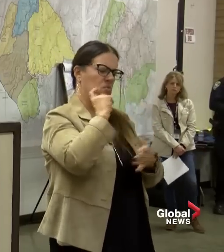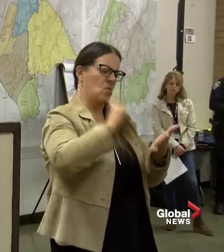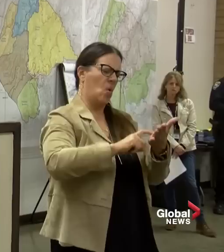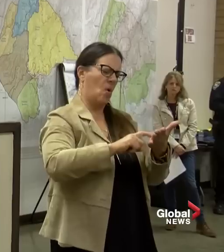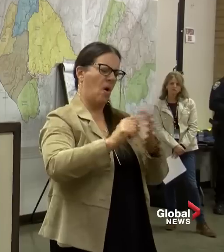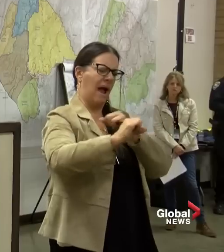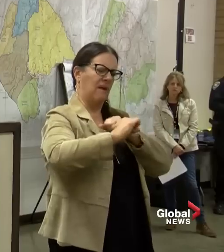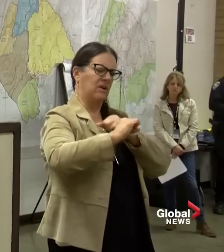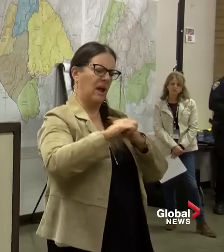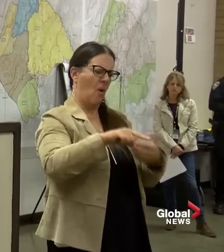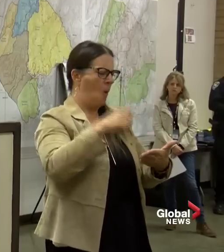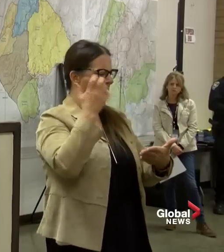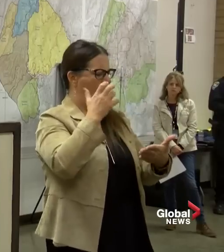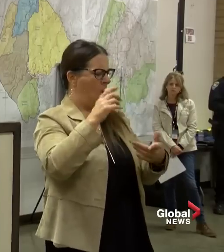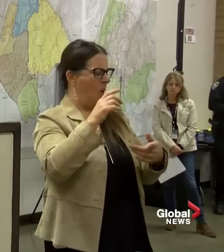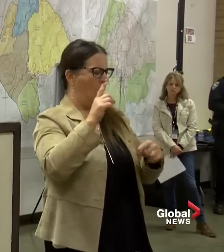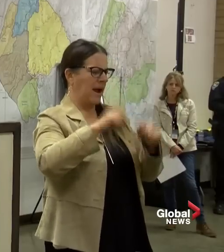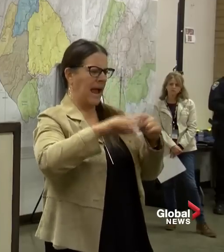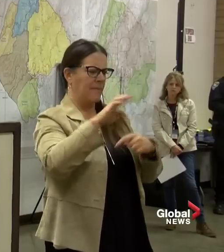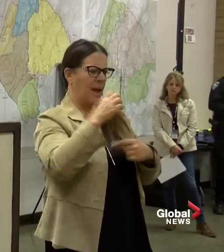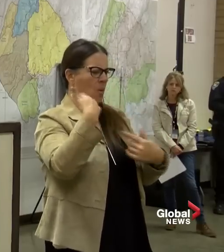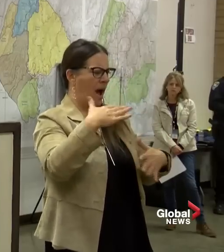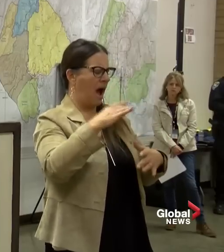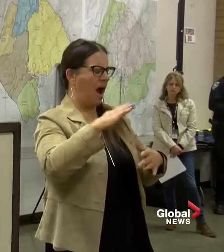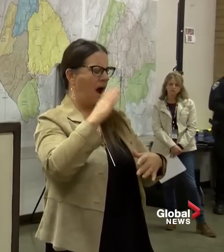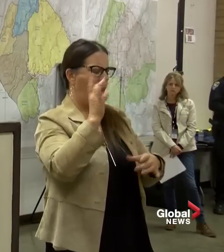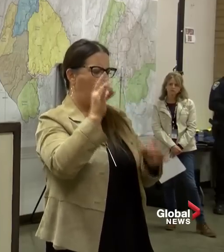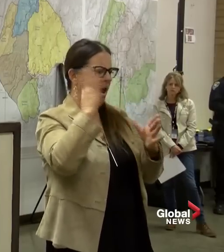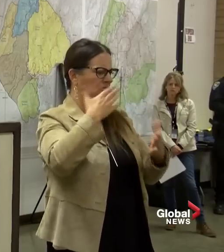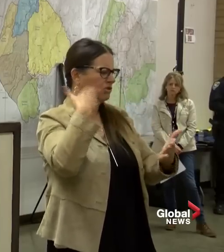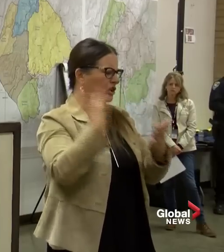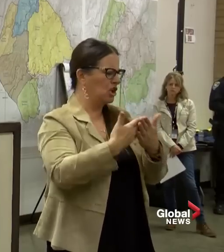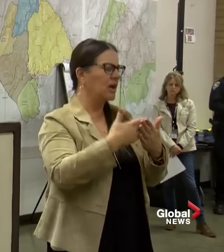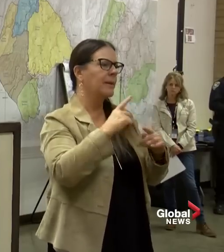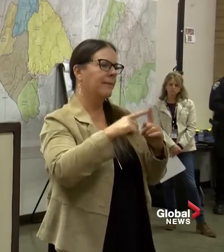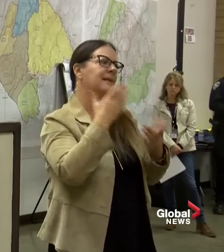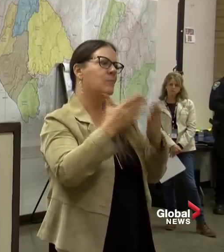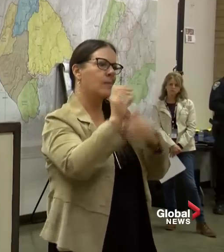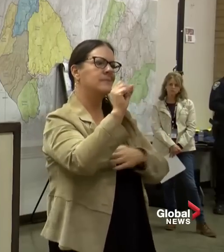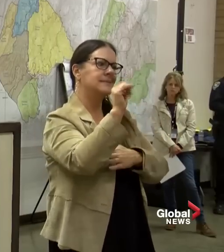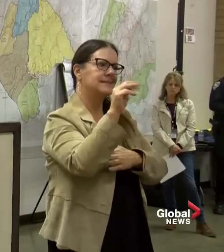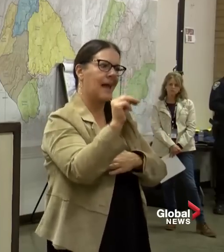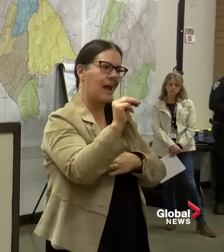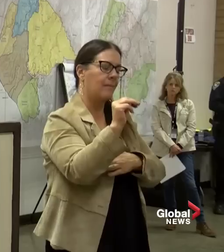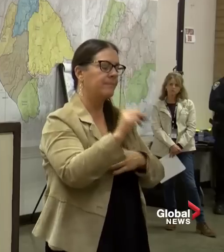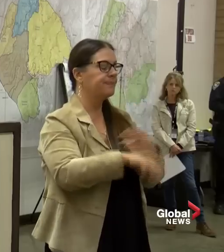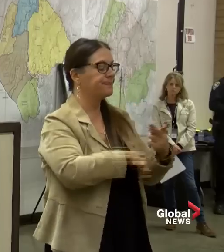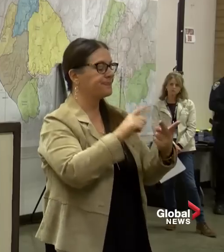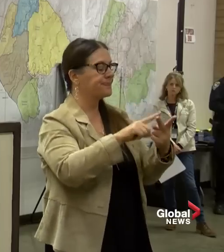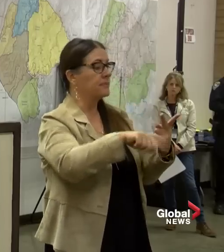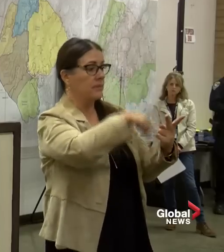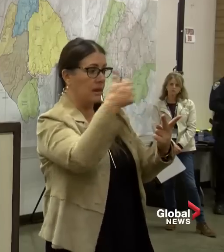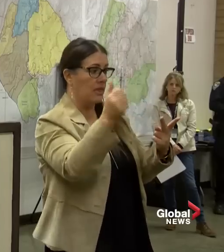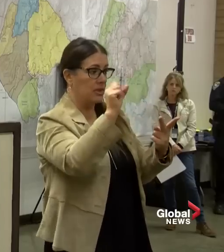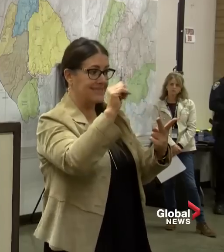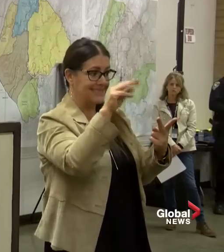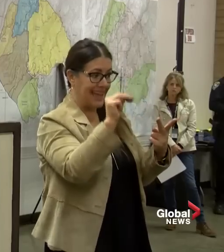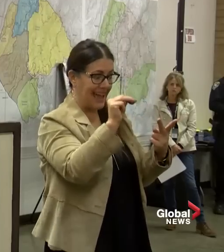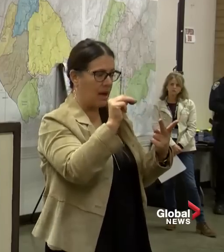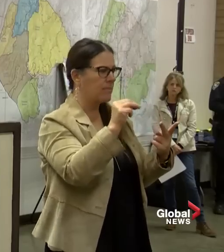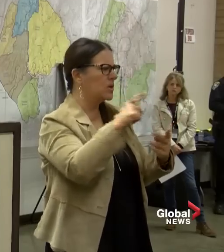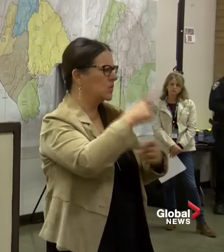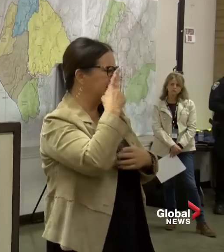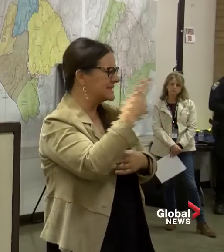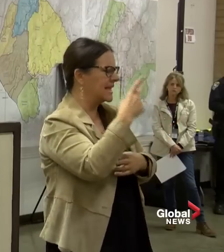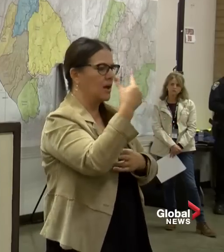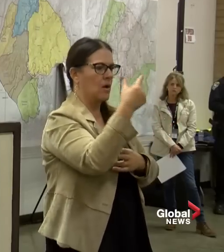true, it is. Another scam, obviously already starting to happen, is the fraudulent GoFundMe